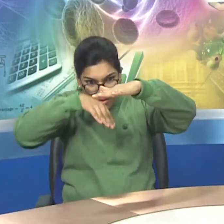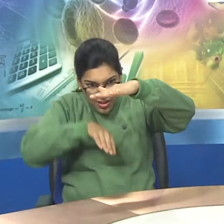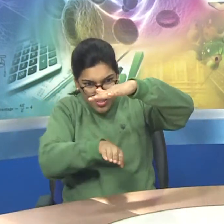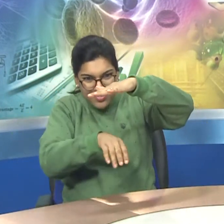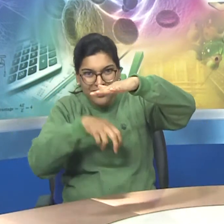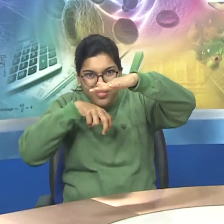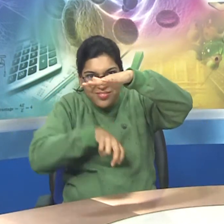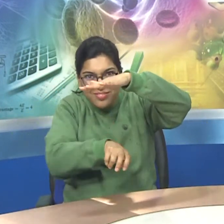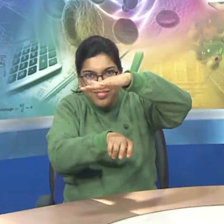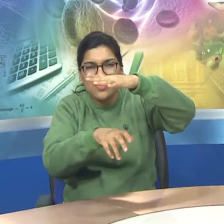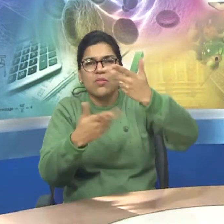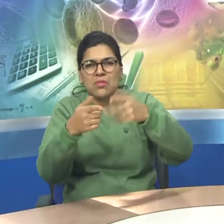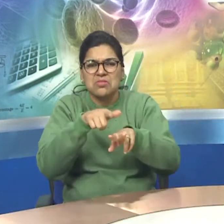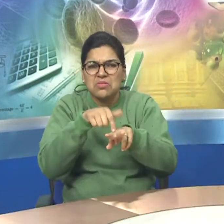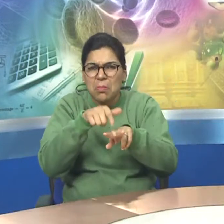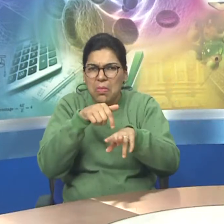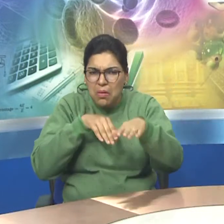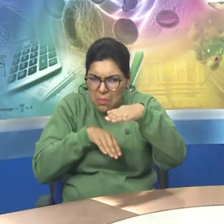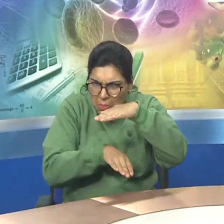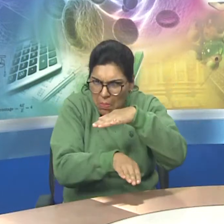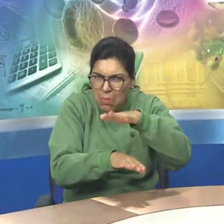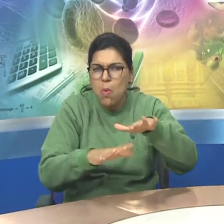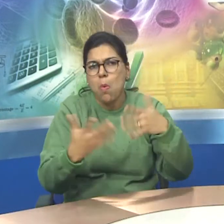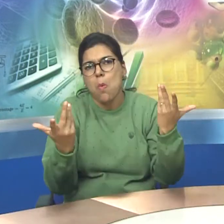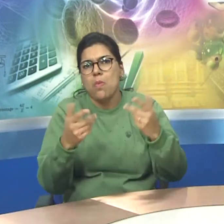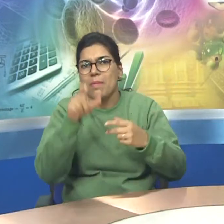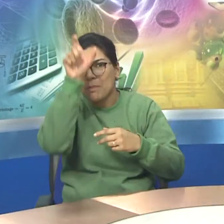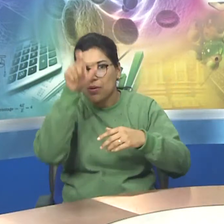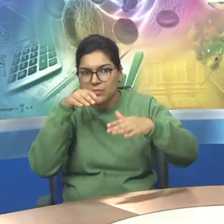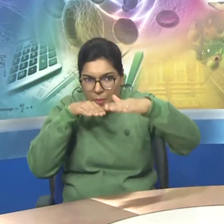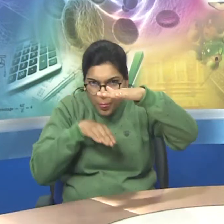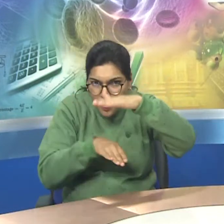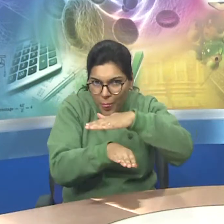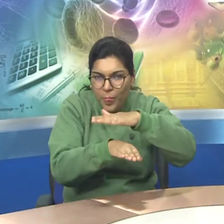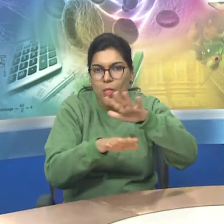beneath. Beneath means under.